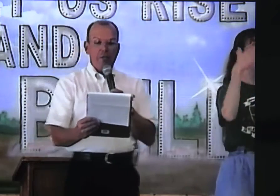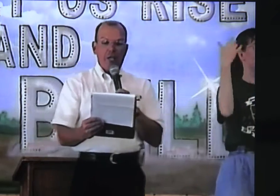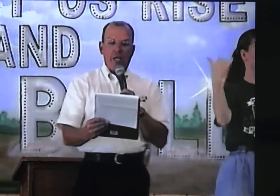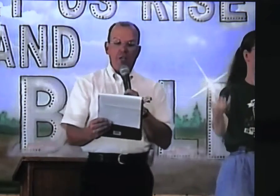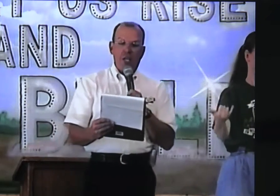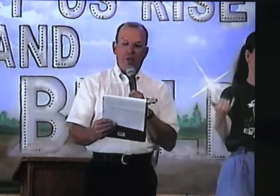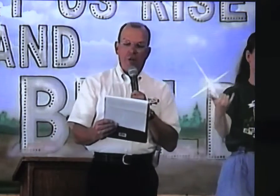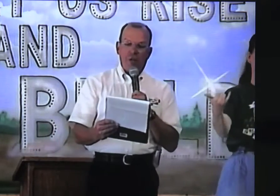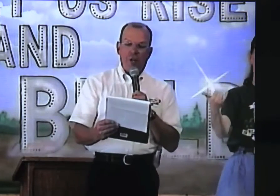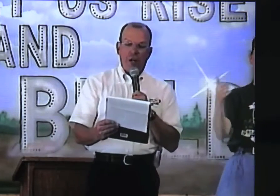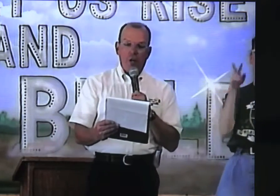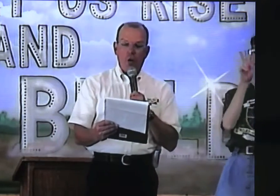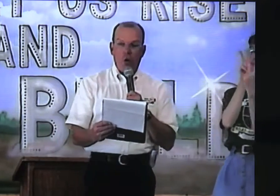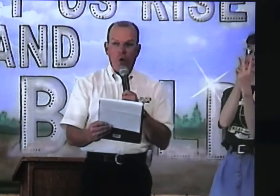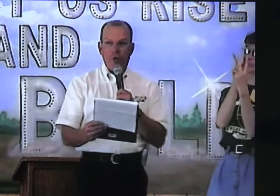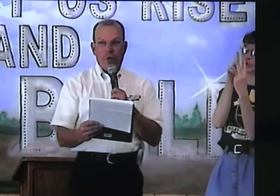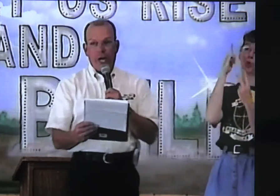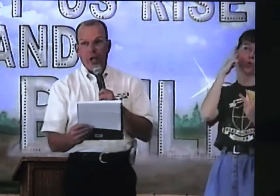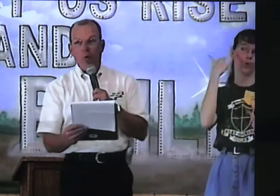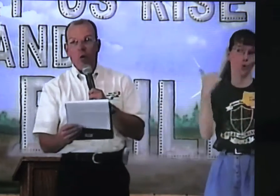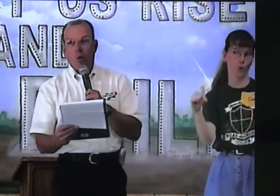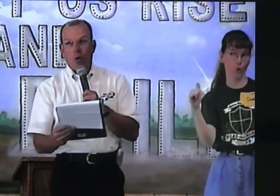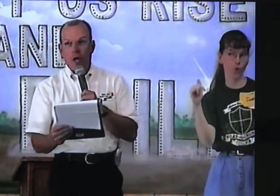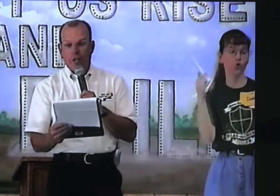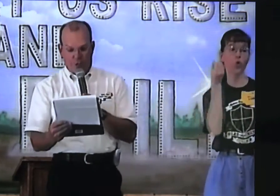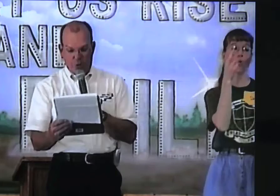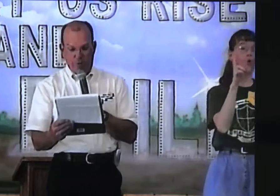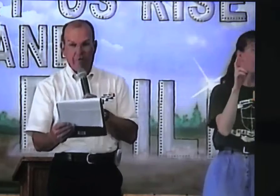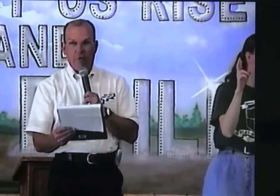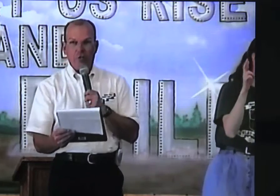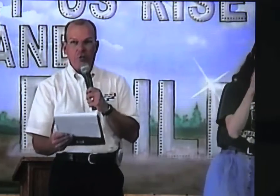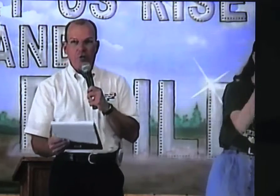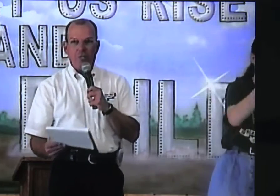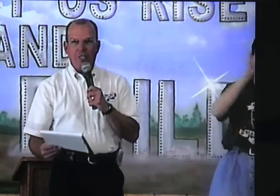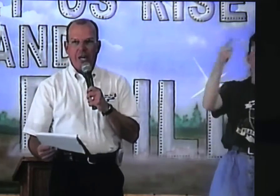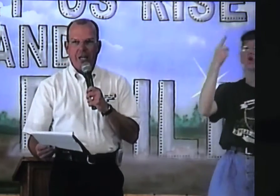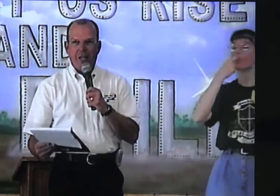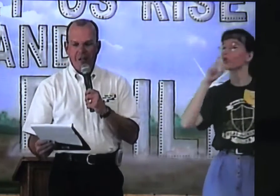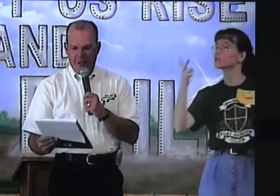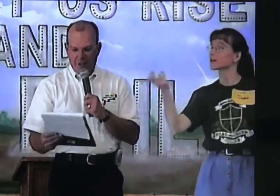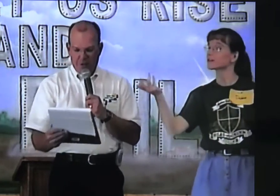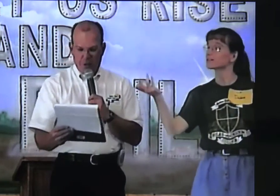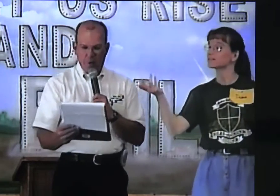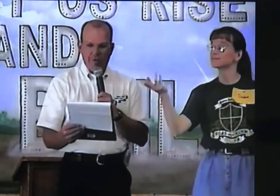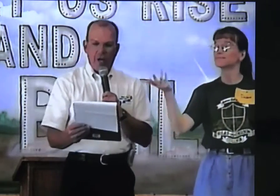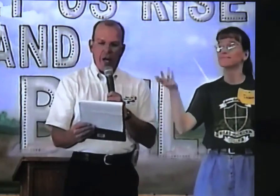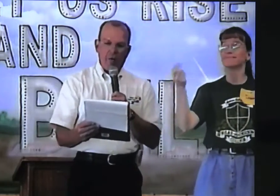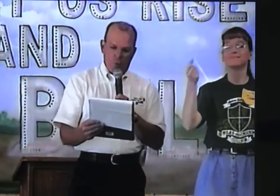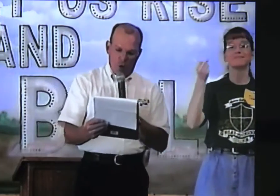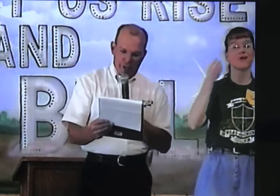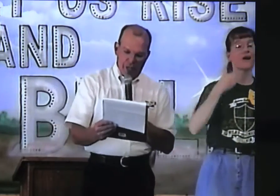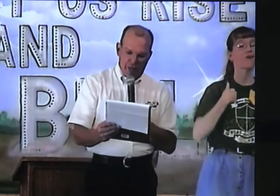Now, it's time for the gold, or yellow, or orange. Who will be first and who will be second? So we've got one team